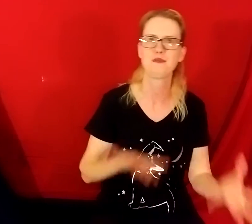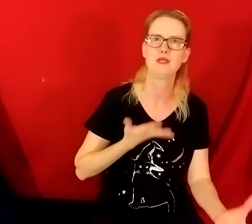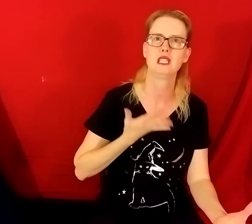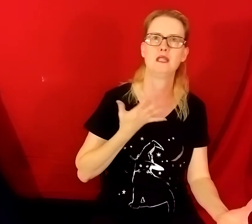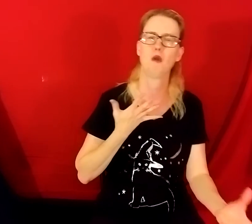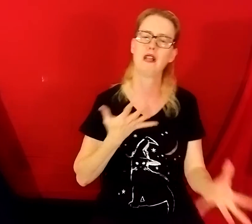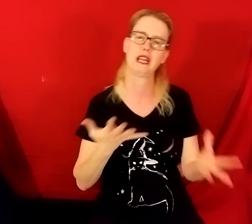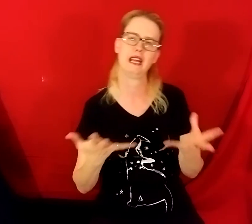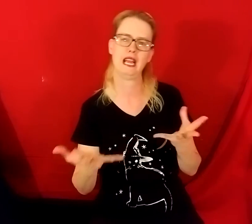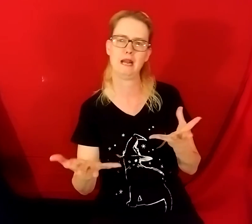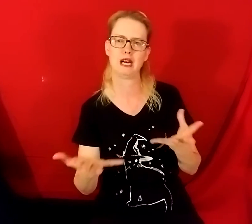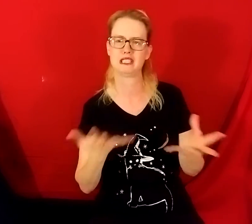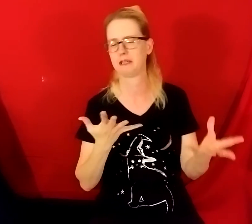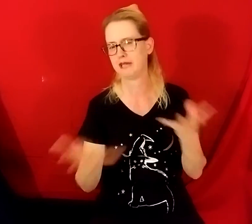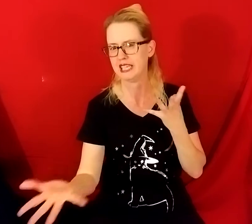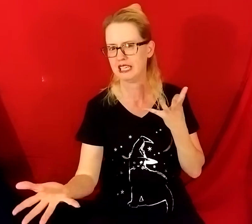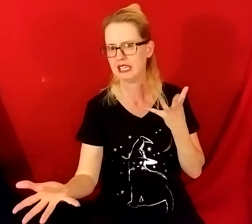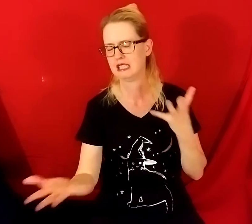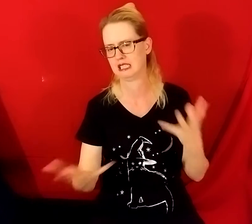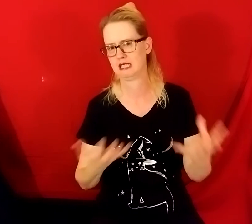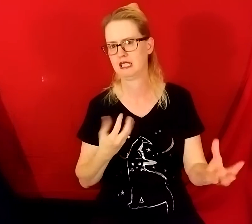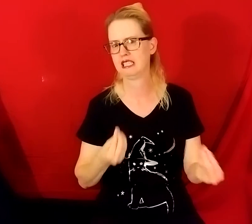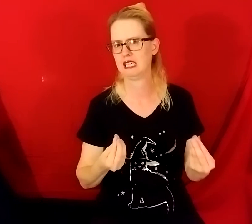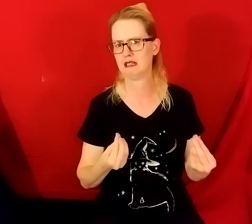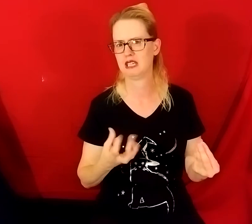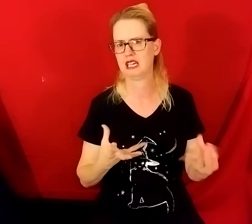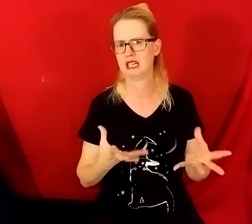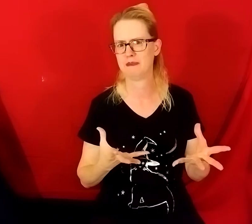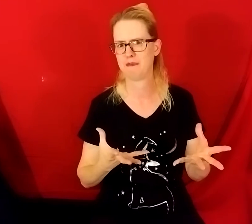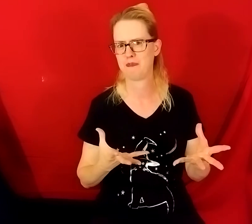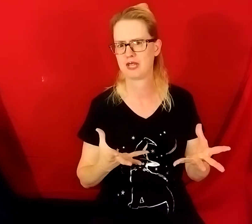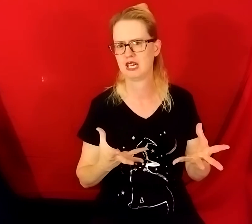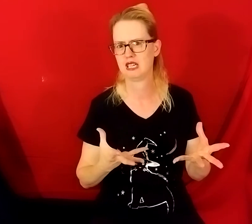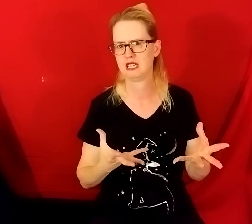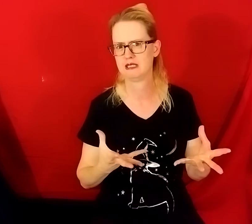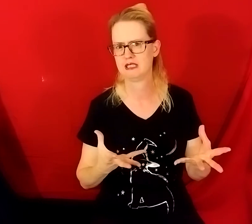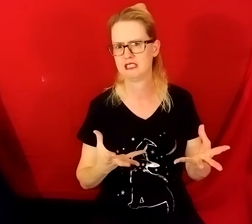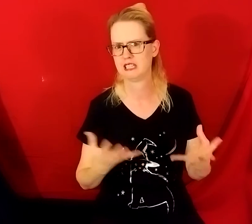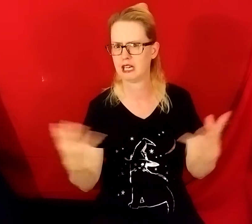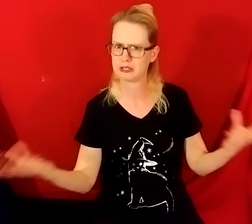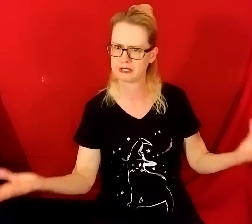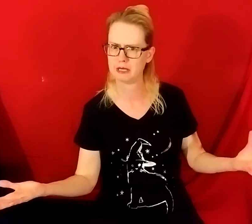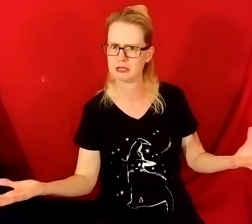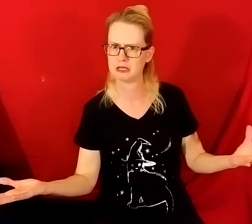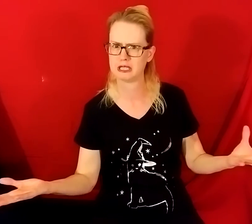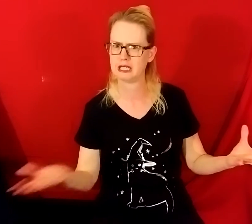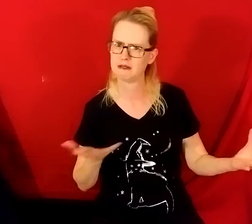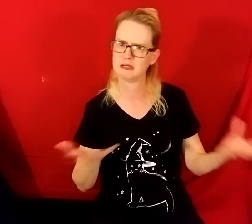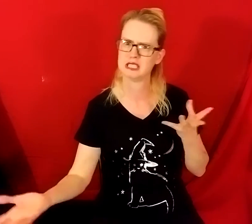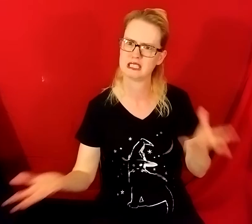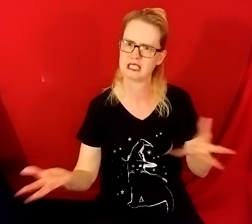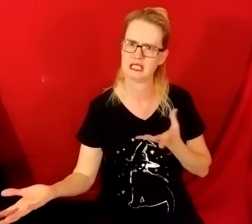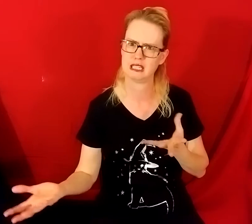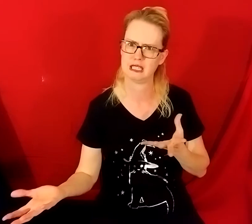more like an A minus to B, you know, um, as some other, you know, I will